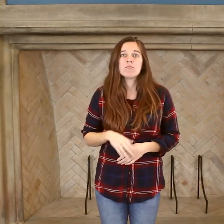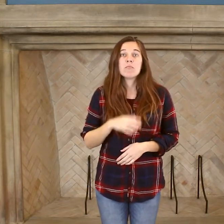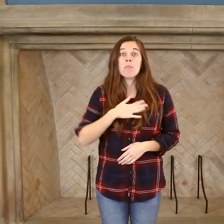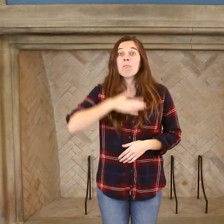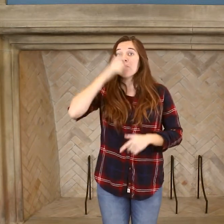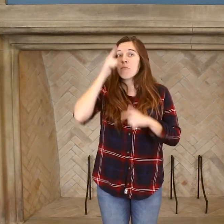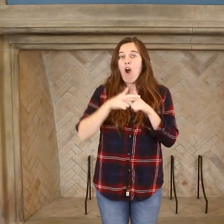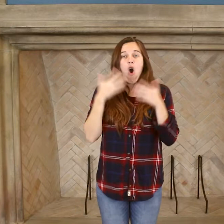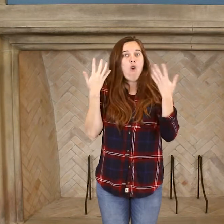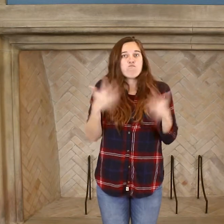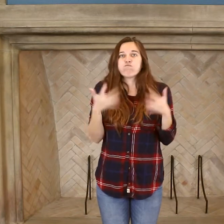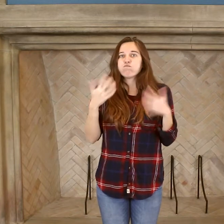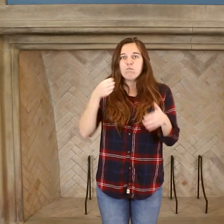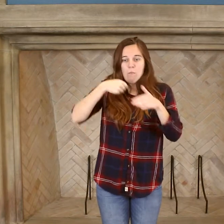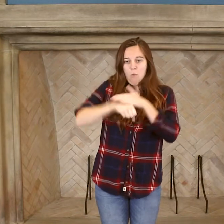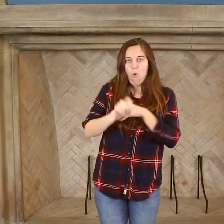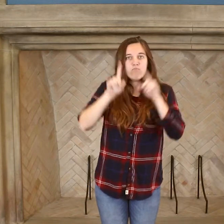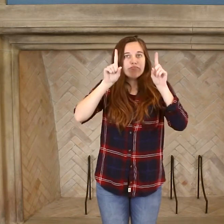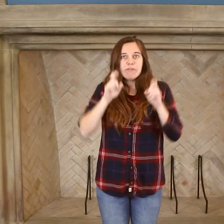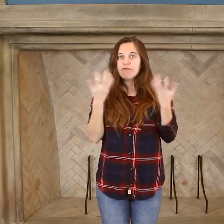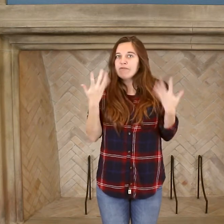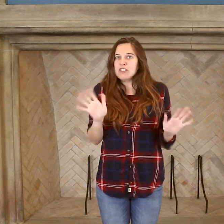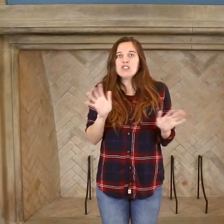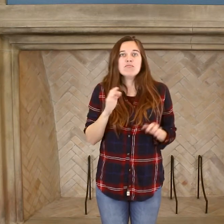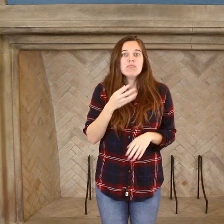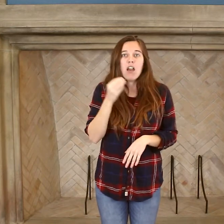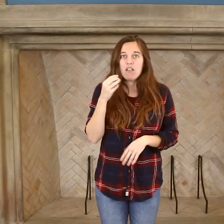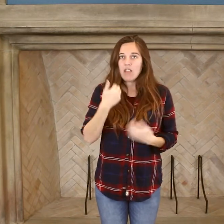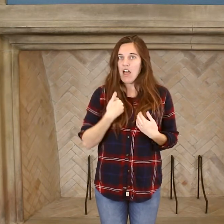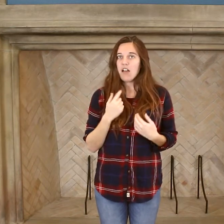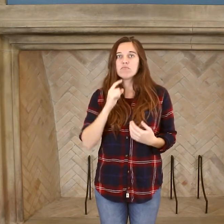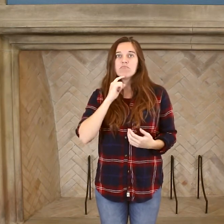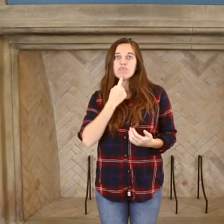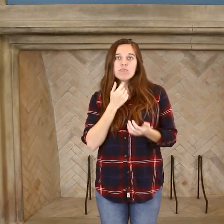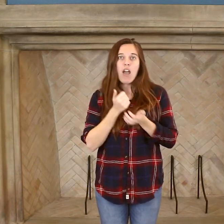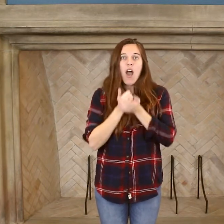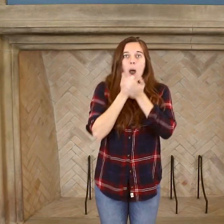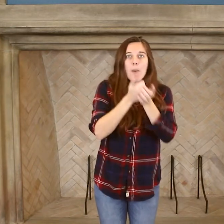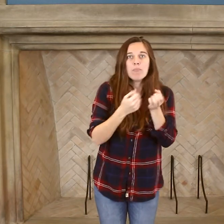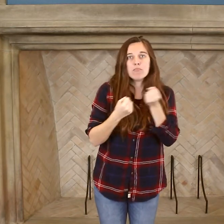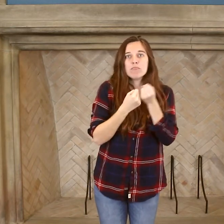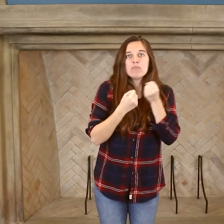school. My brother was diagnosed as a newborn and got